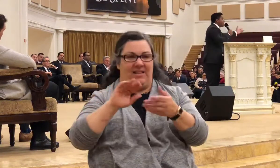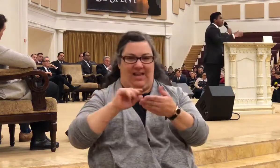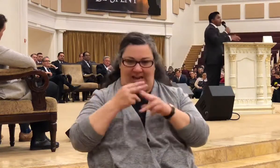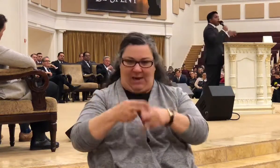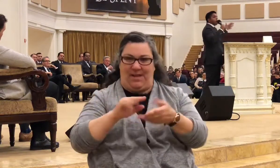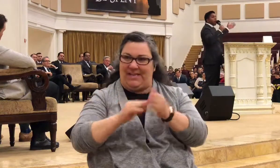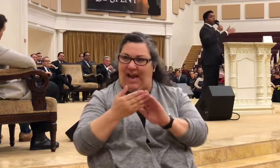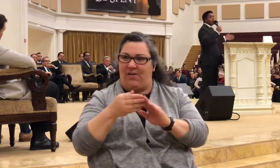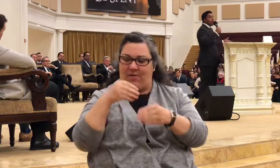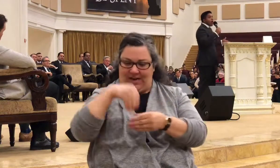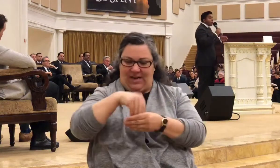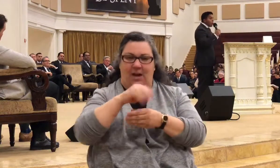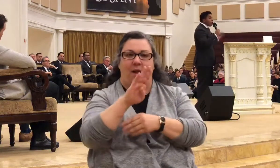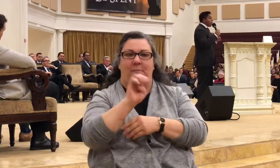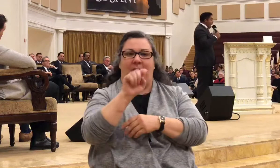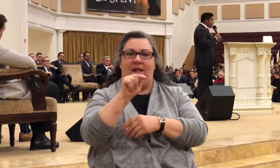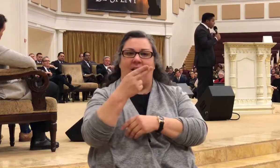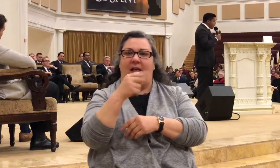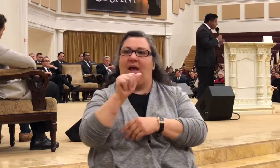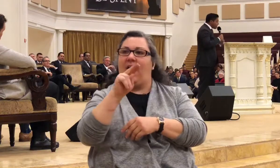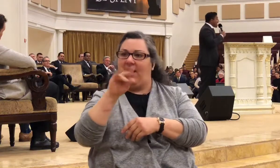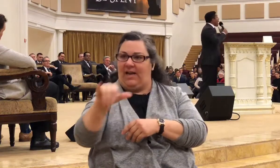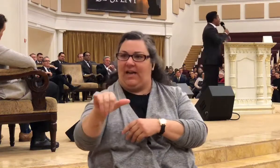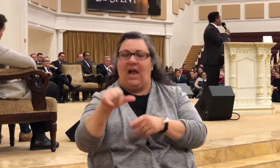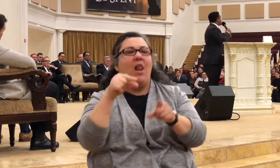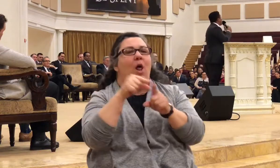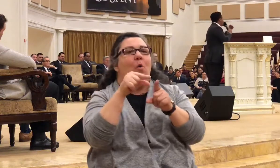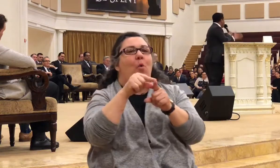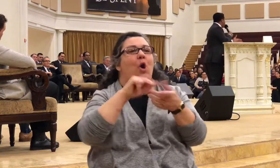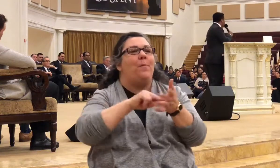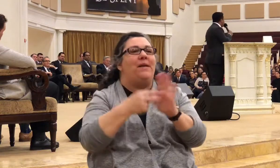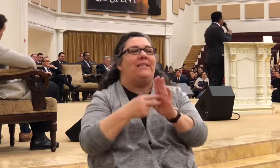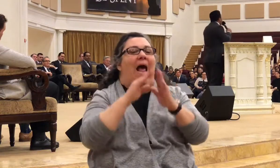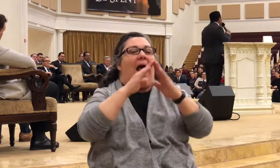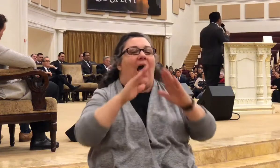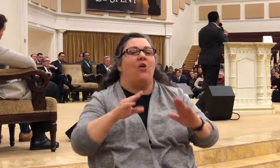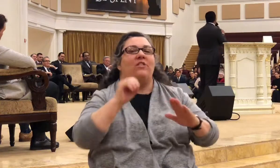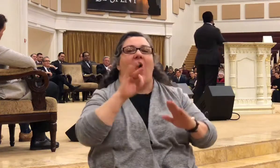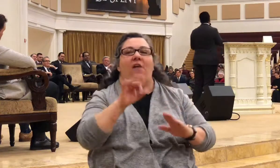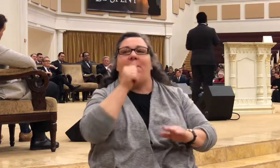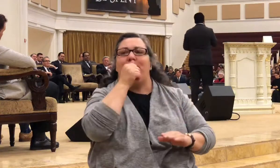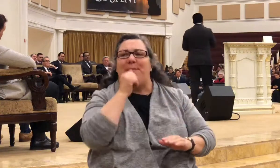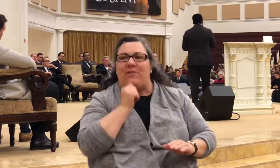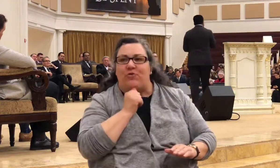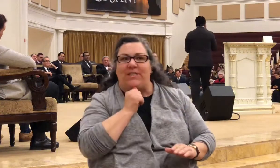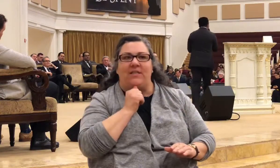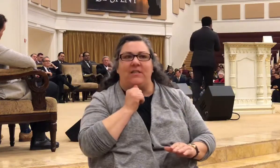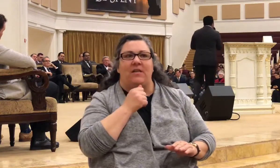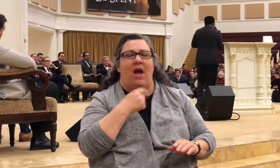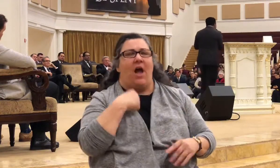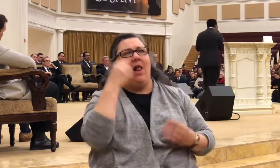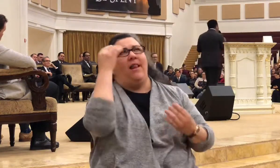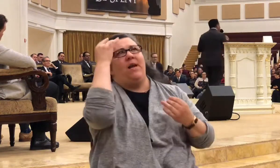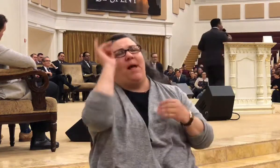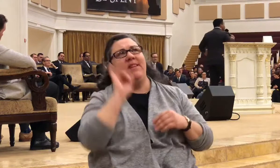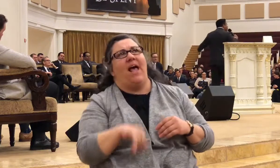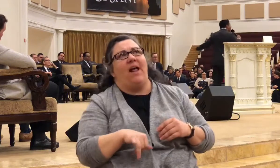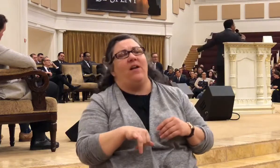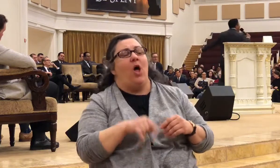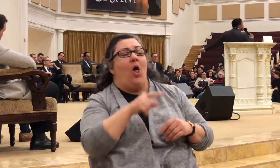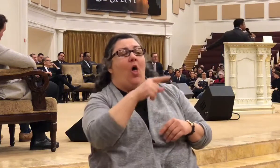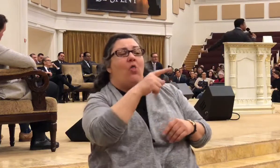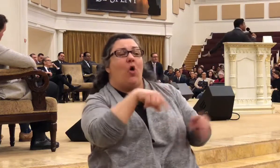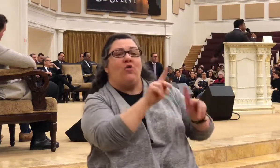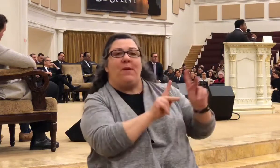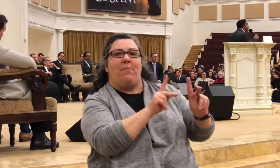the town that they were in, Bethany, the word actually means house of misery. And it got me really thinking, because you know what? They had come from